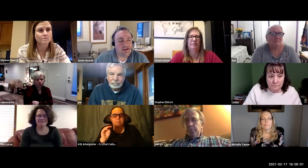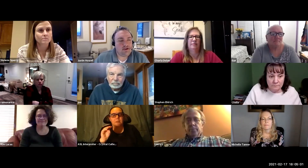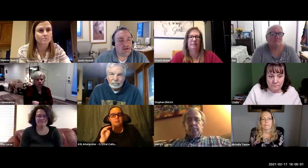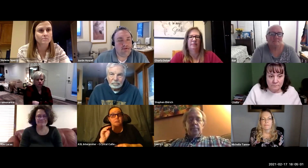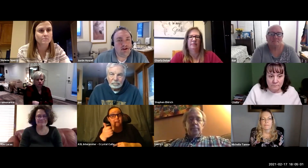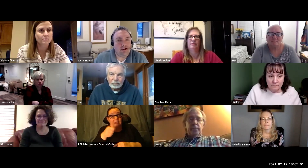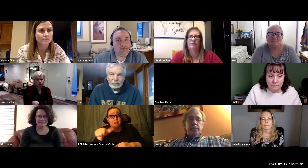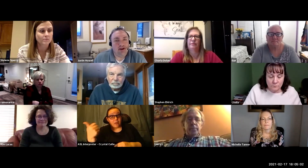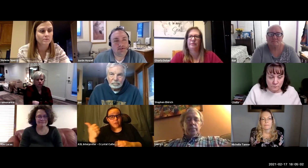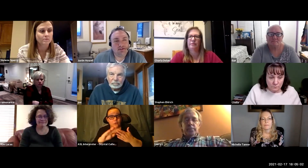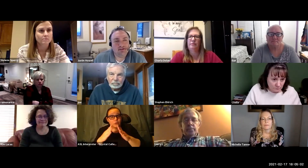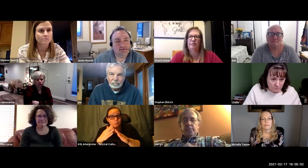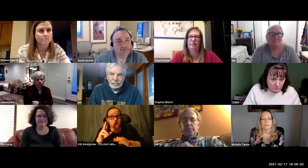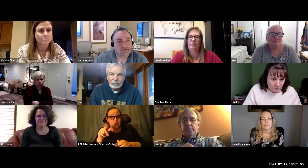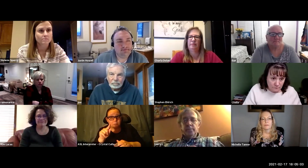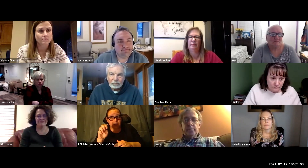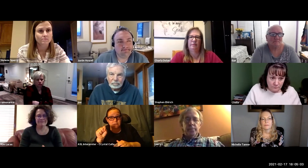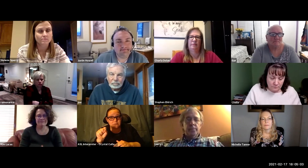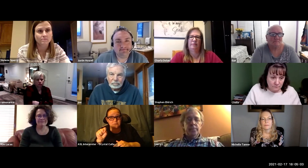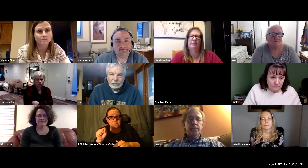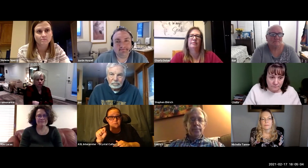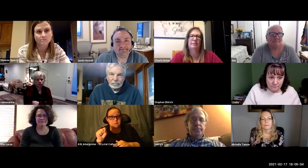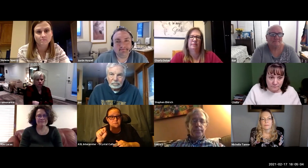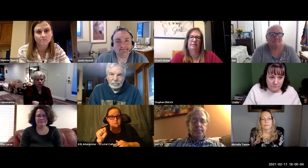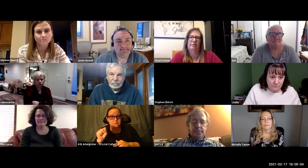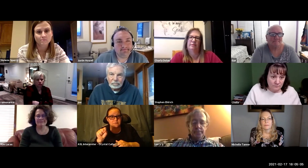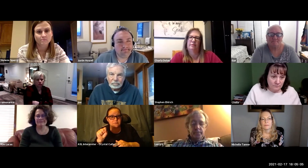Any other community updates?